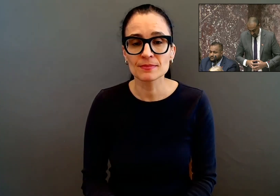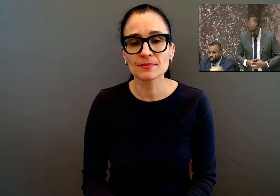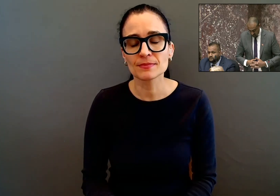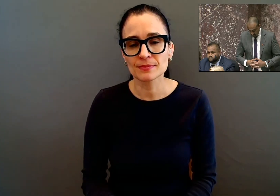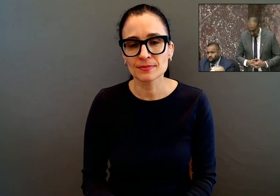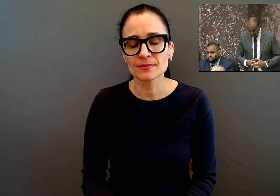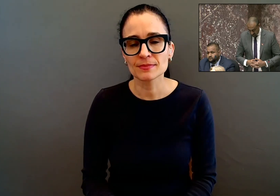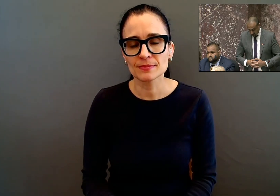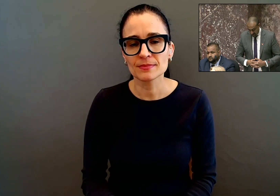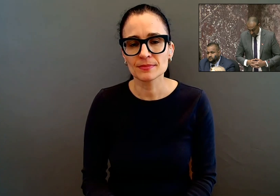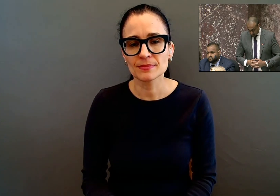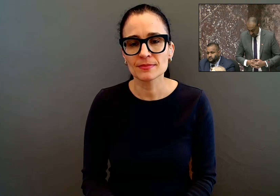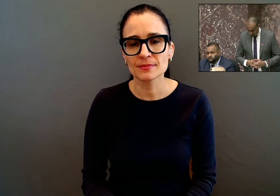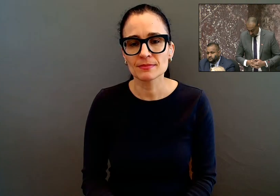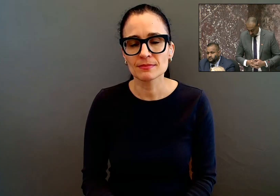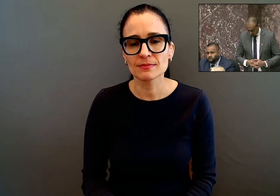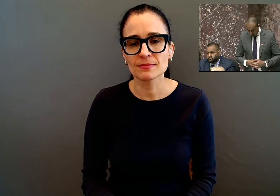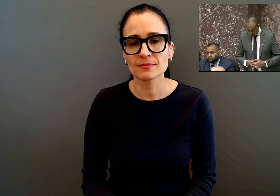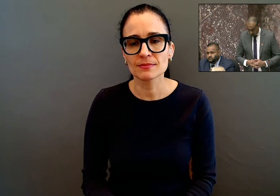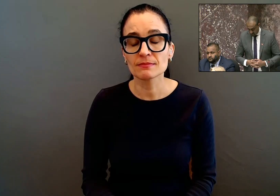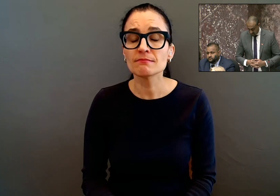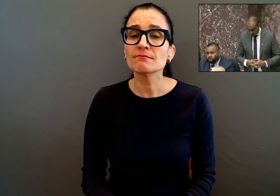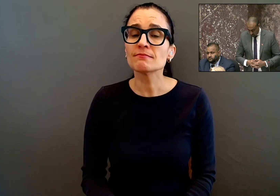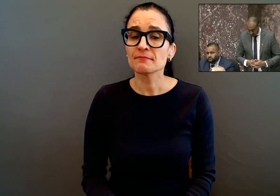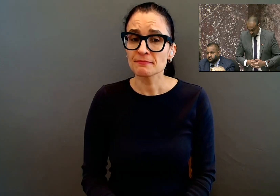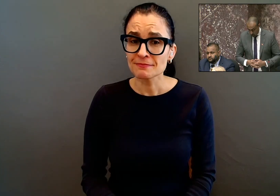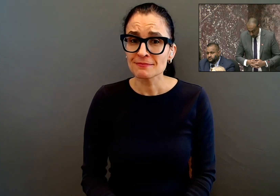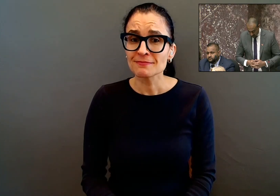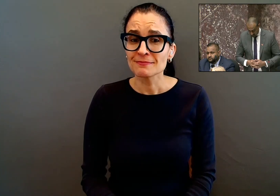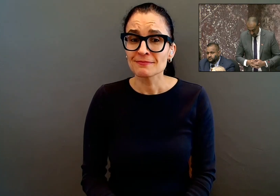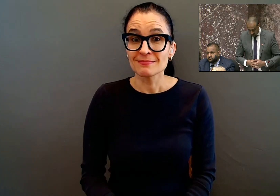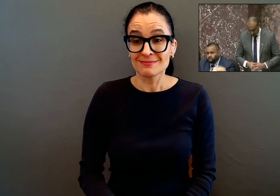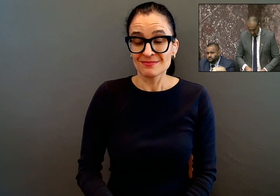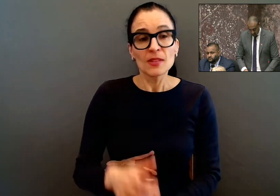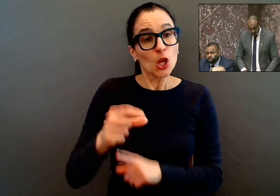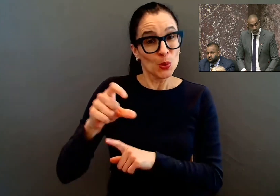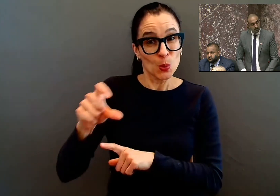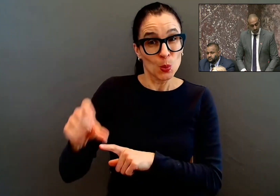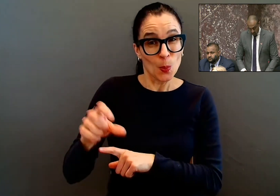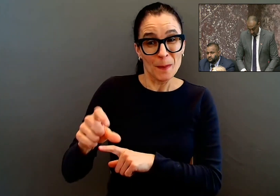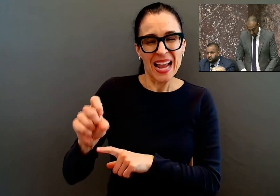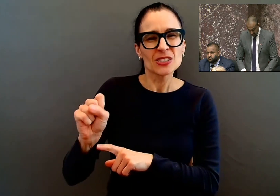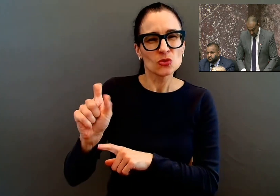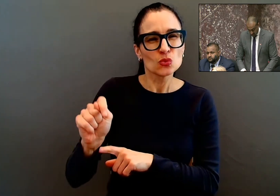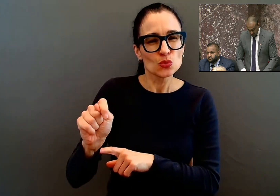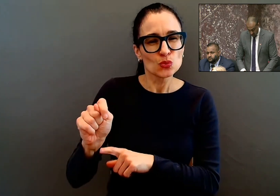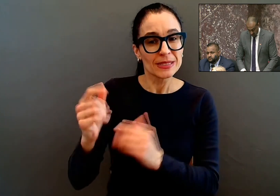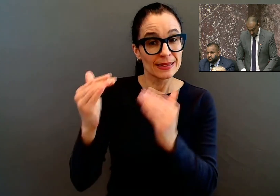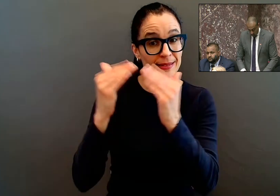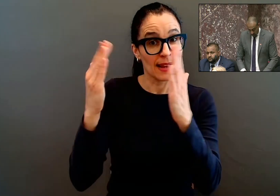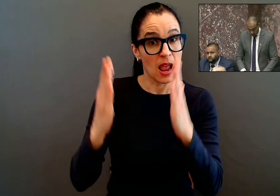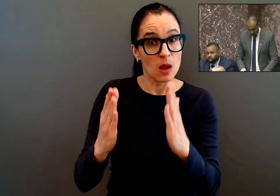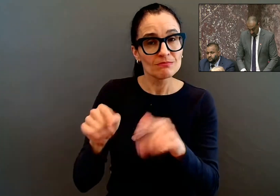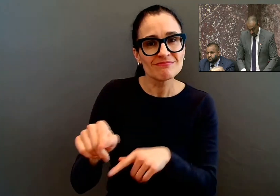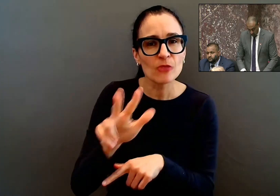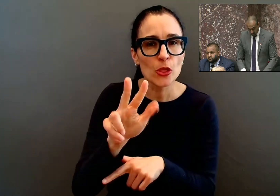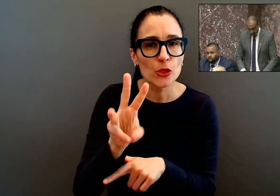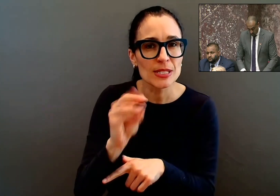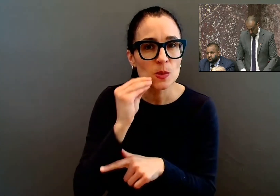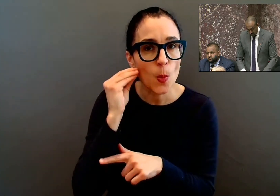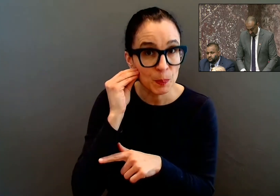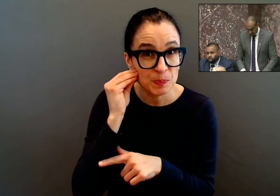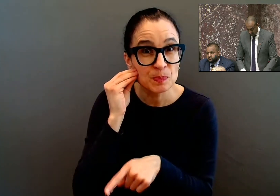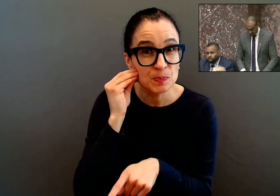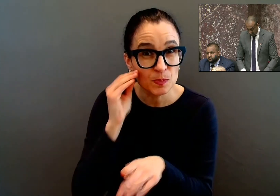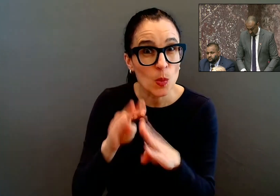Honourable Speaker, Quebec Street House, 36 homes open. Honourable Speaker, on